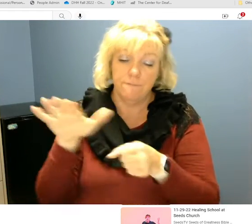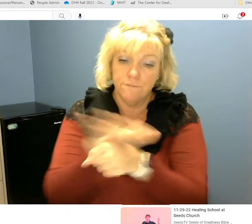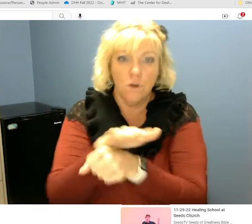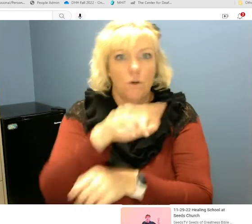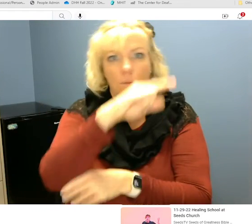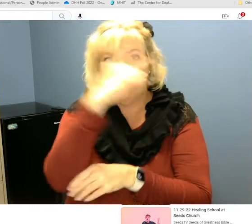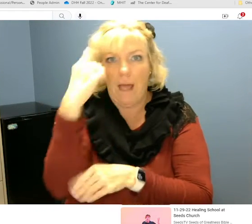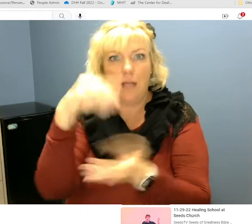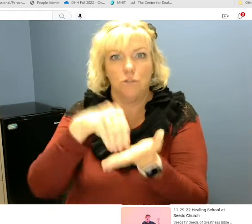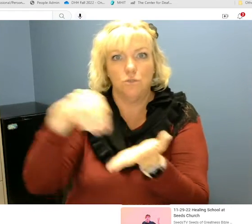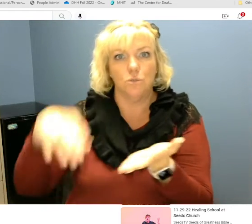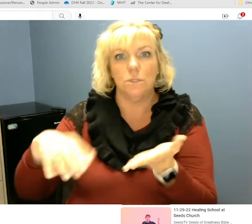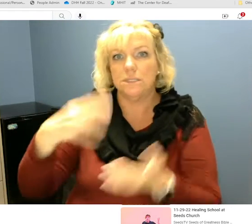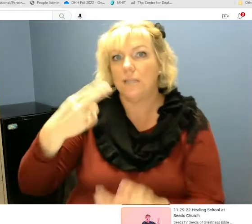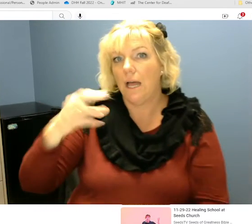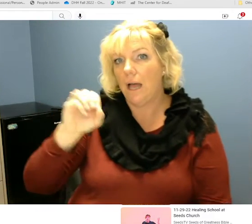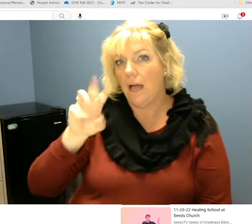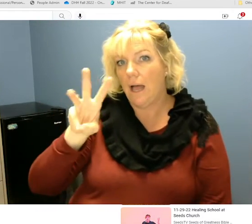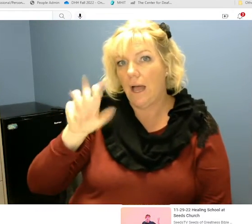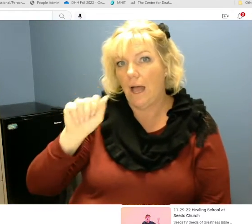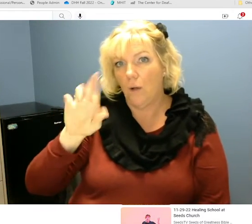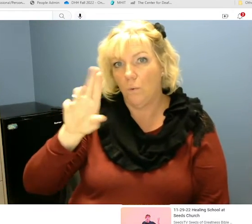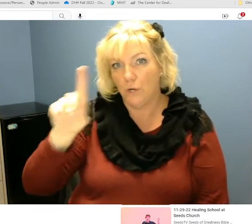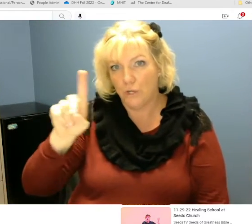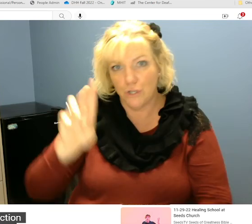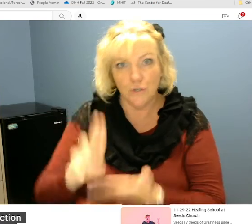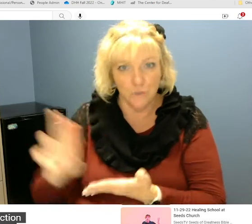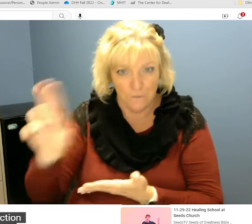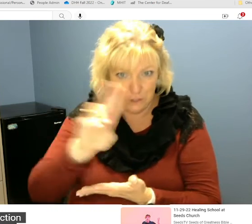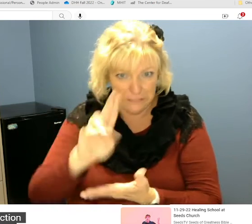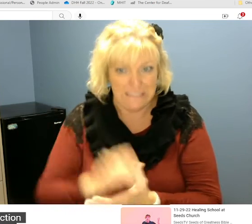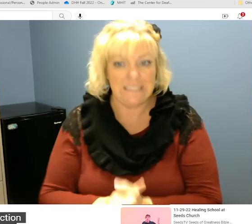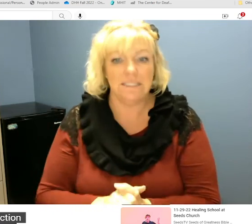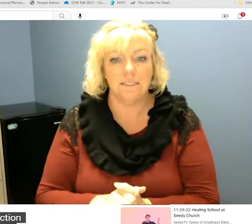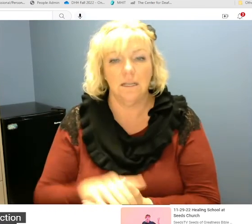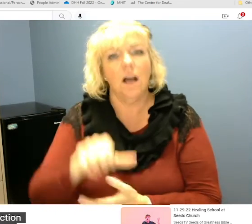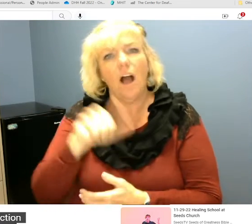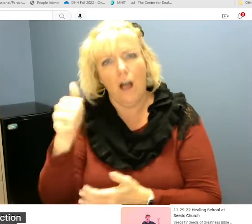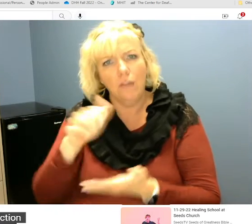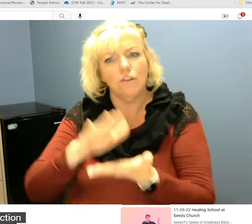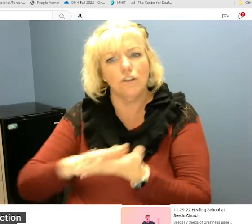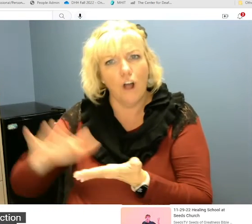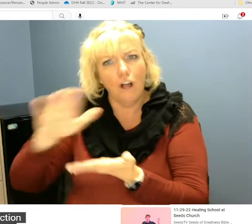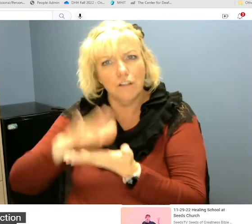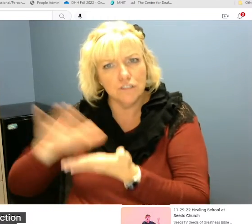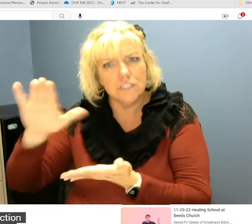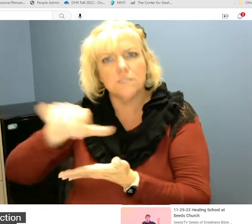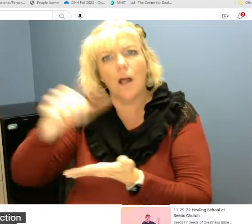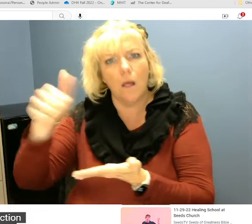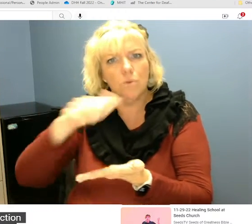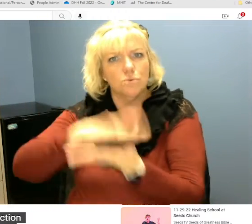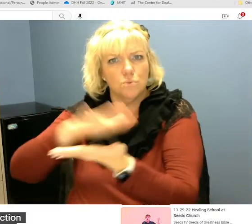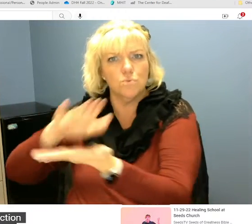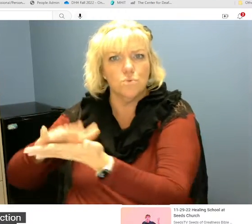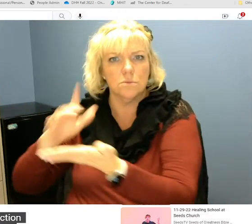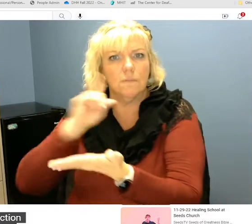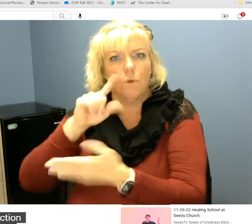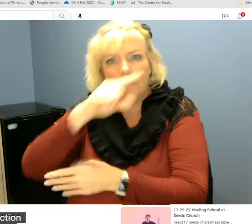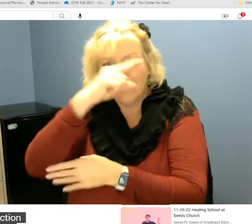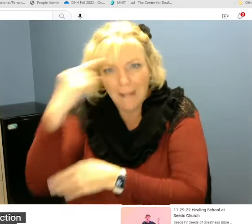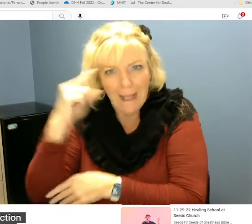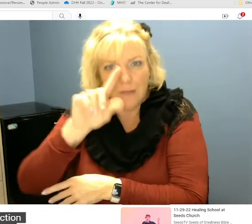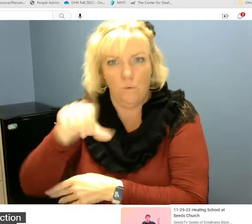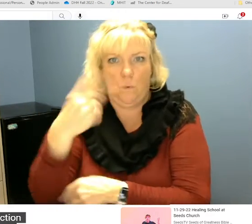institutions that are founded at this time, like Howard and other colleges. And